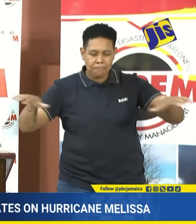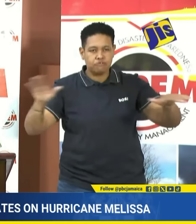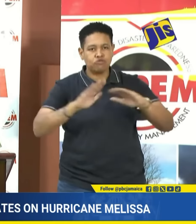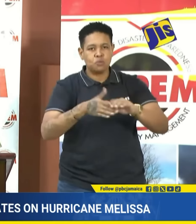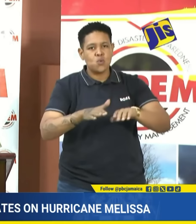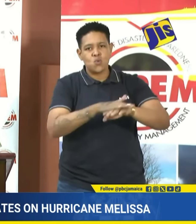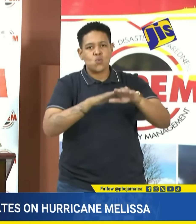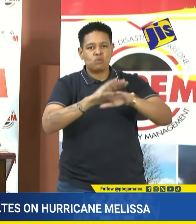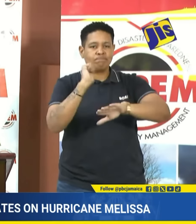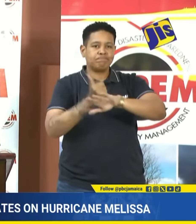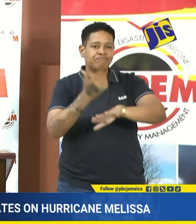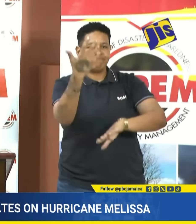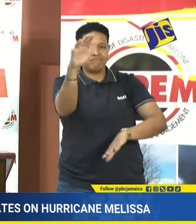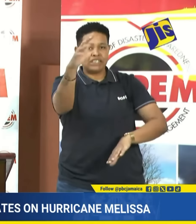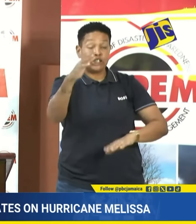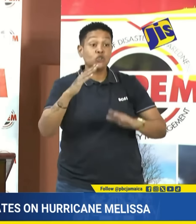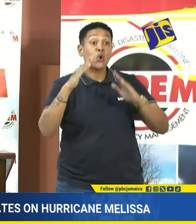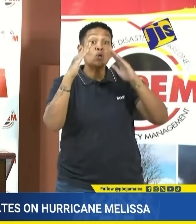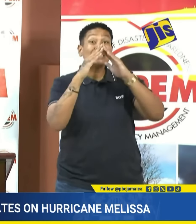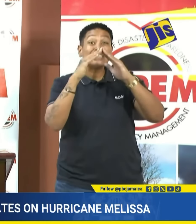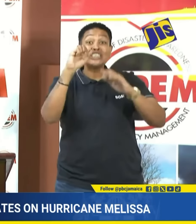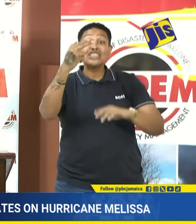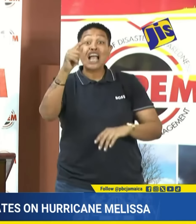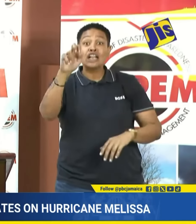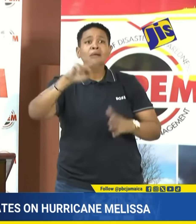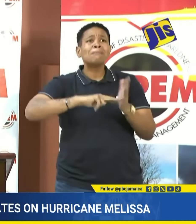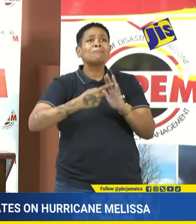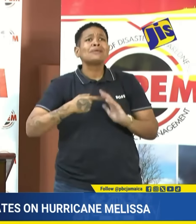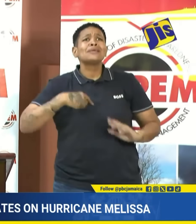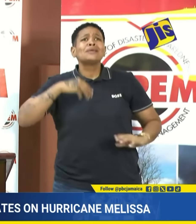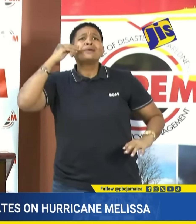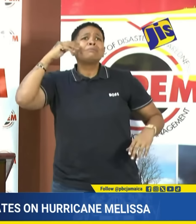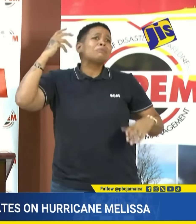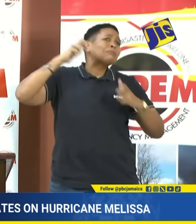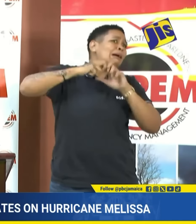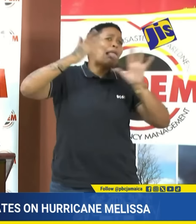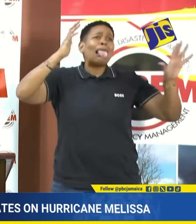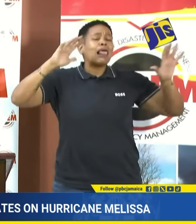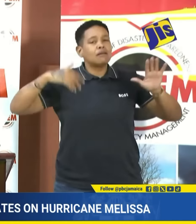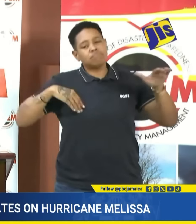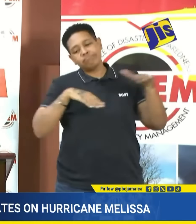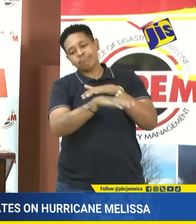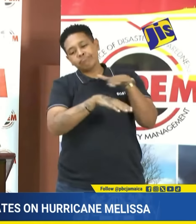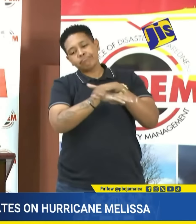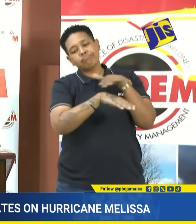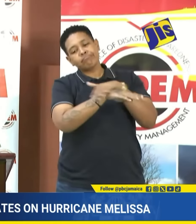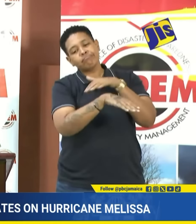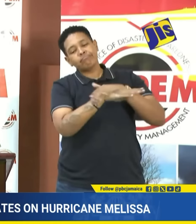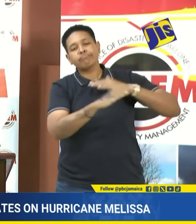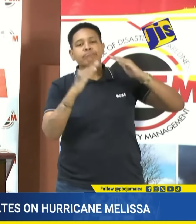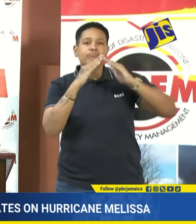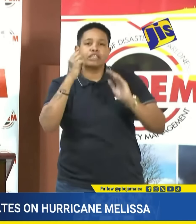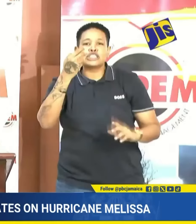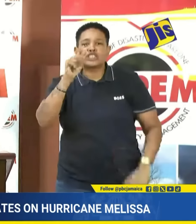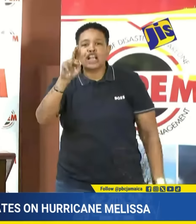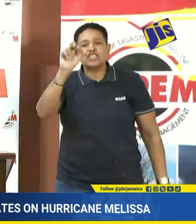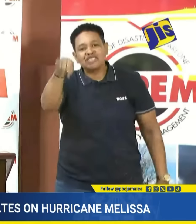Jamaica. So shelters are fully activated, and persons